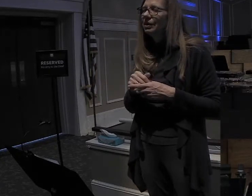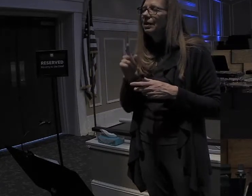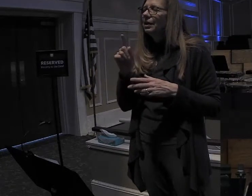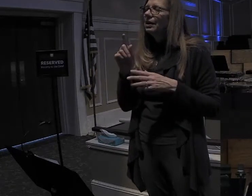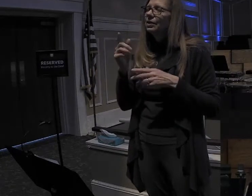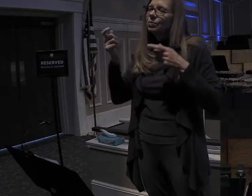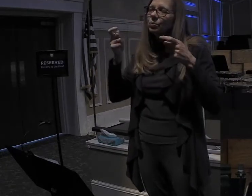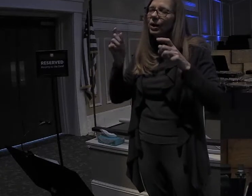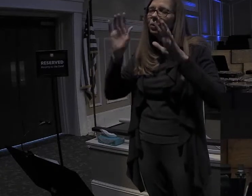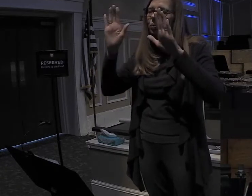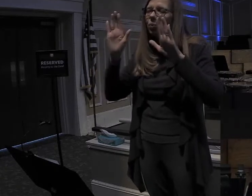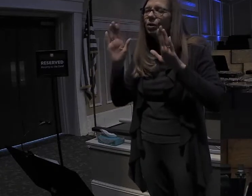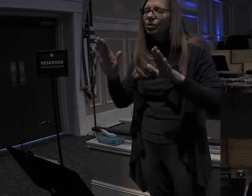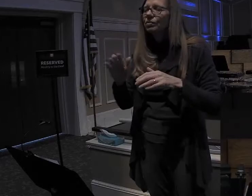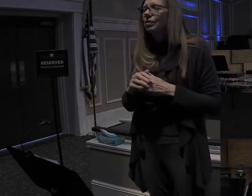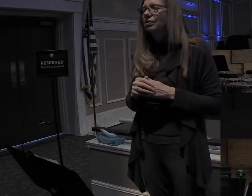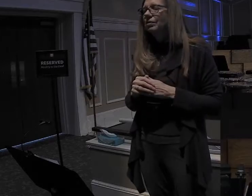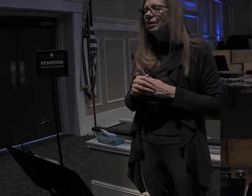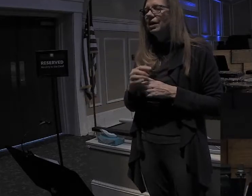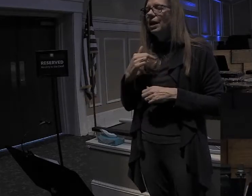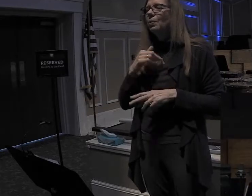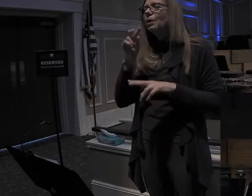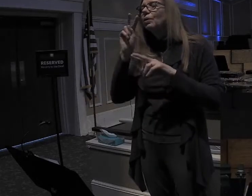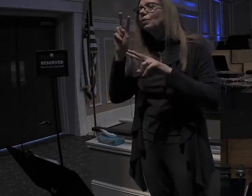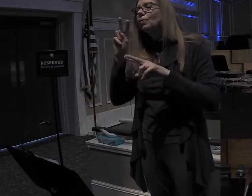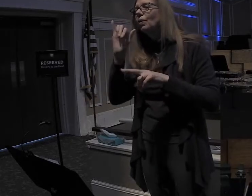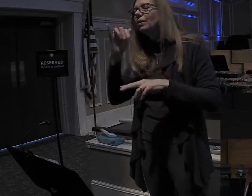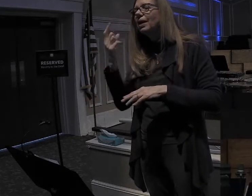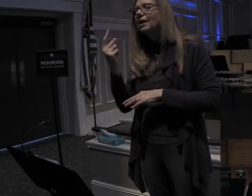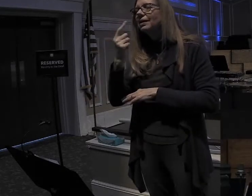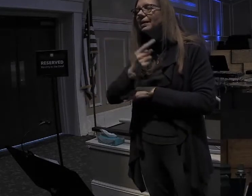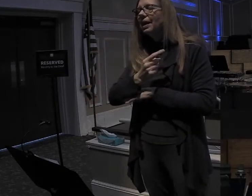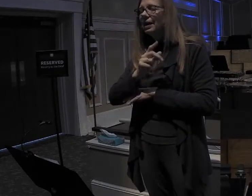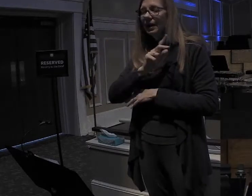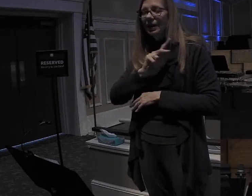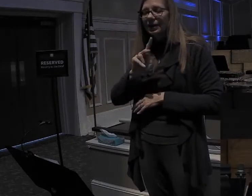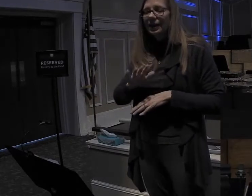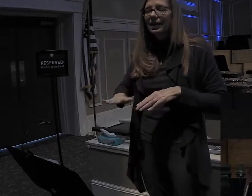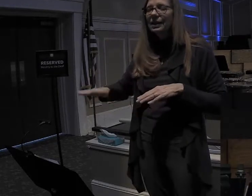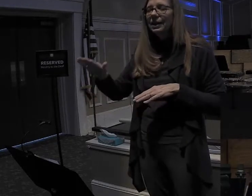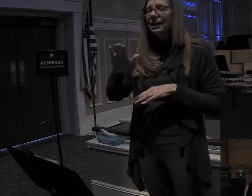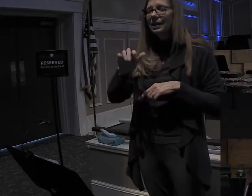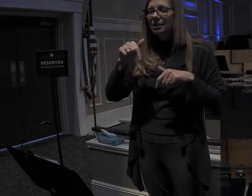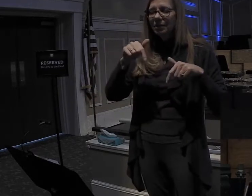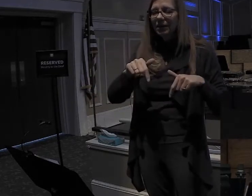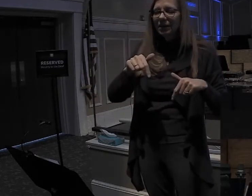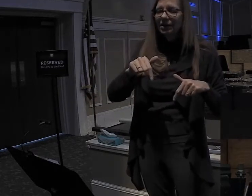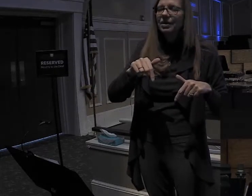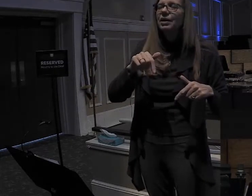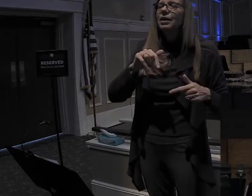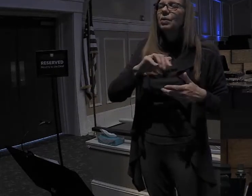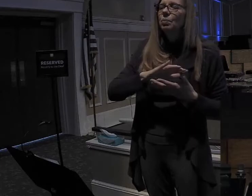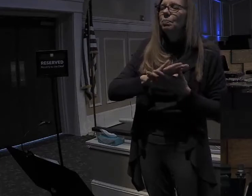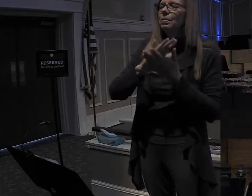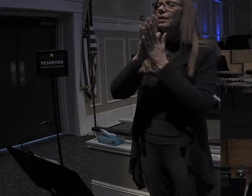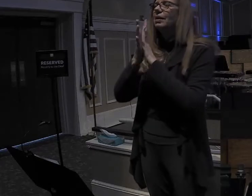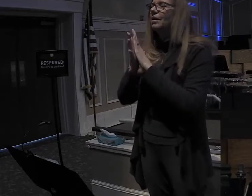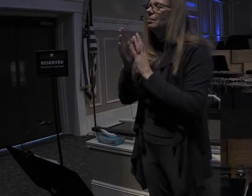his reign. And we would anticipate that day when the kingdom of this world shall become the kingdom of our Lord and of his Christ.